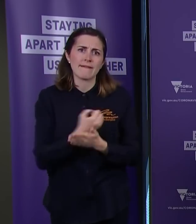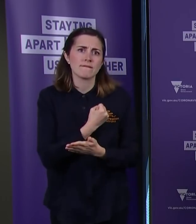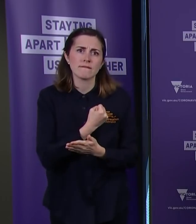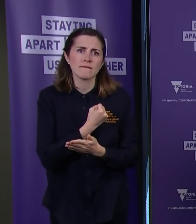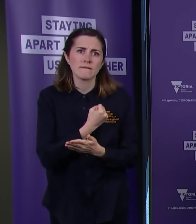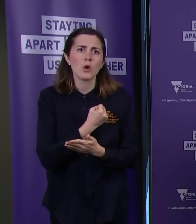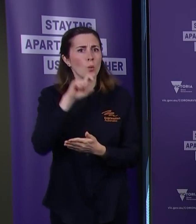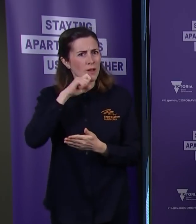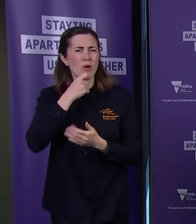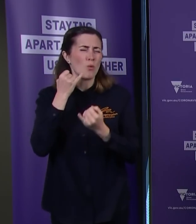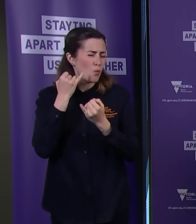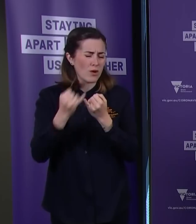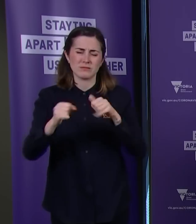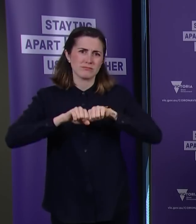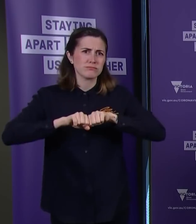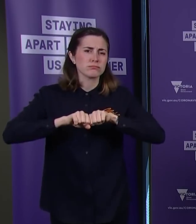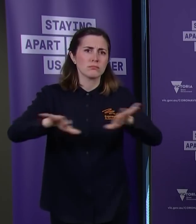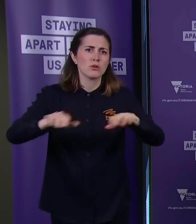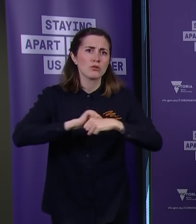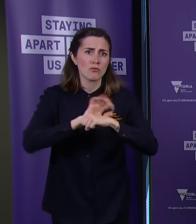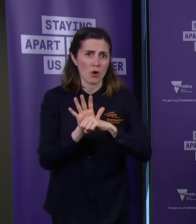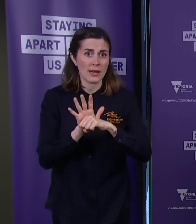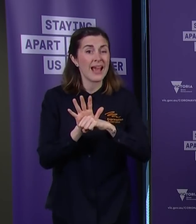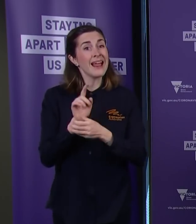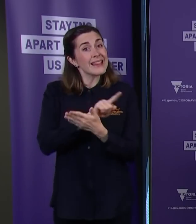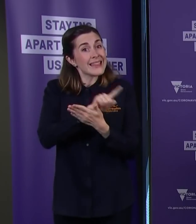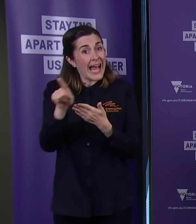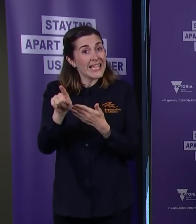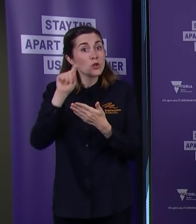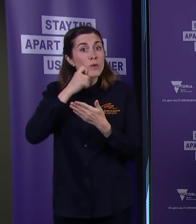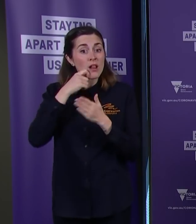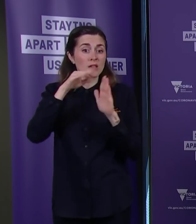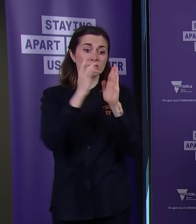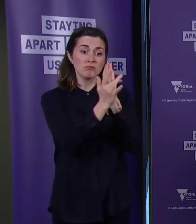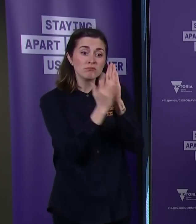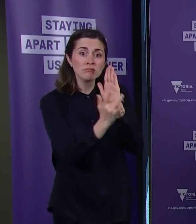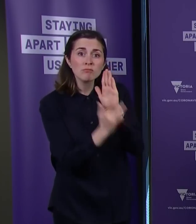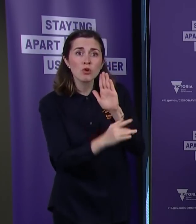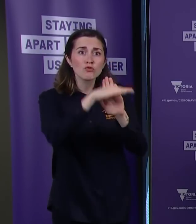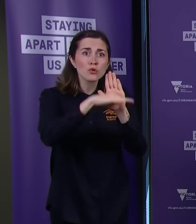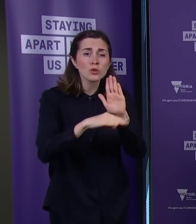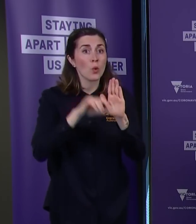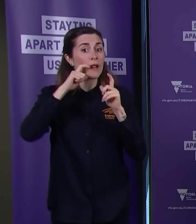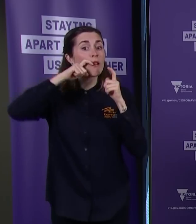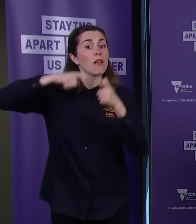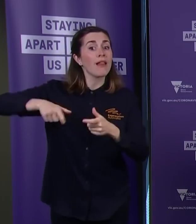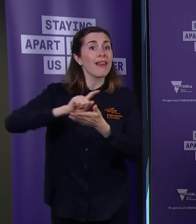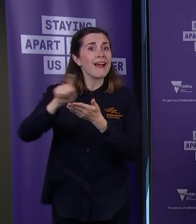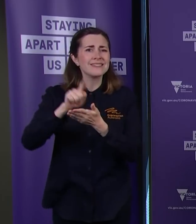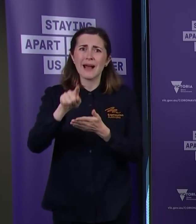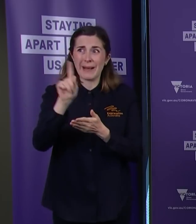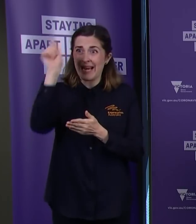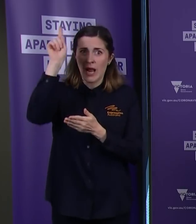issues allow it. So my message to all Victorians is stay safe, stay open and follow the